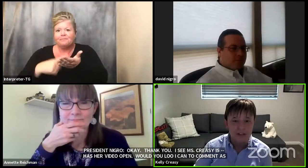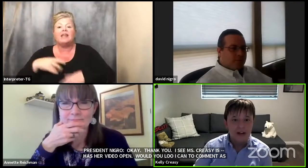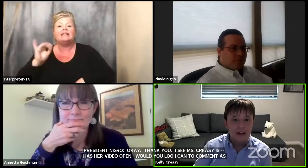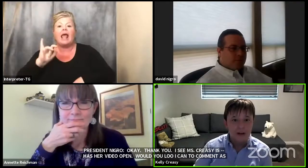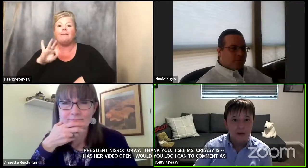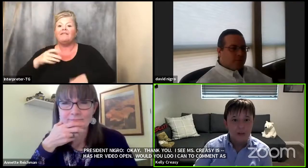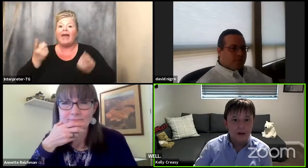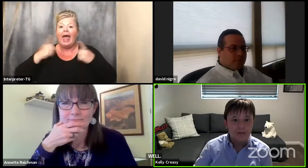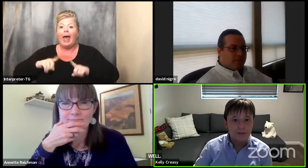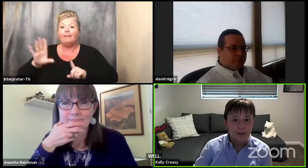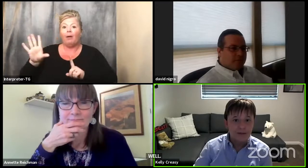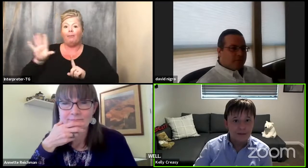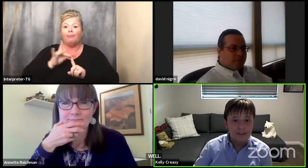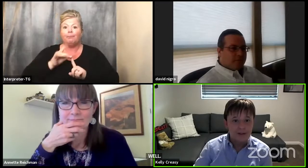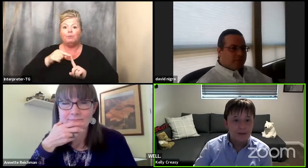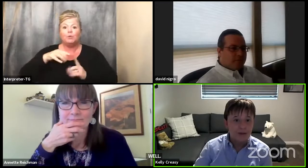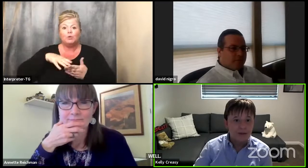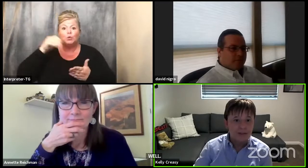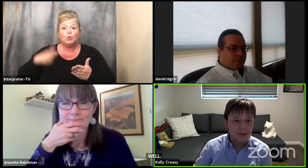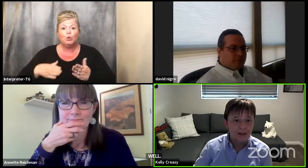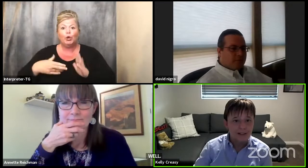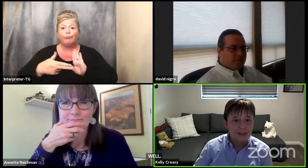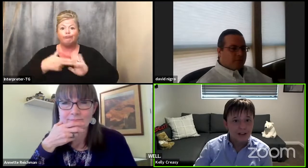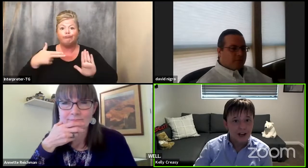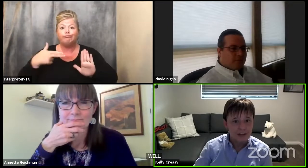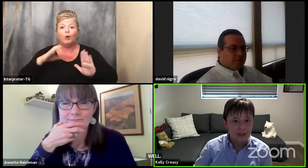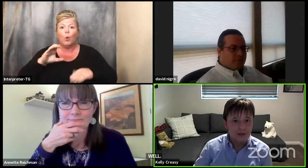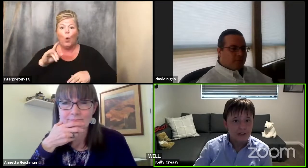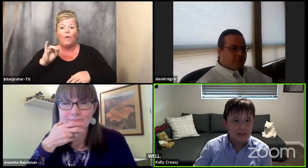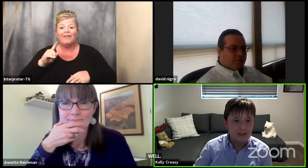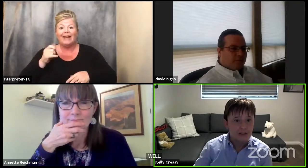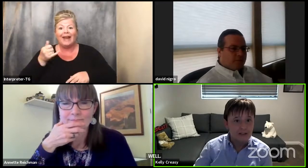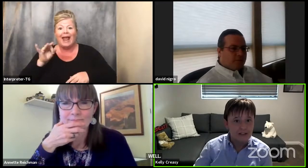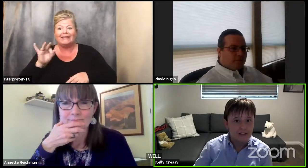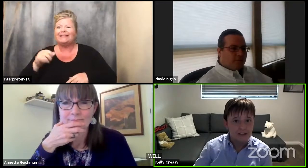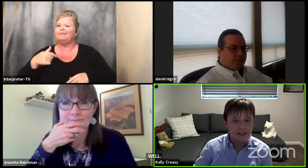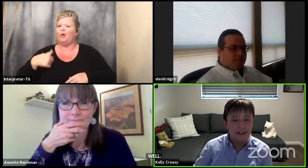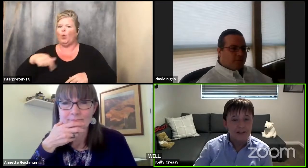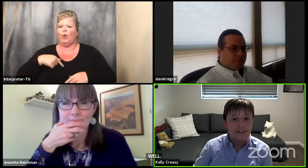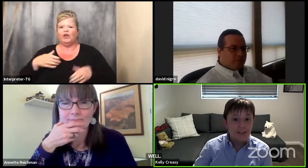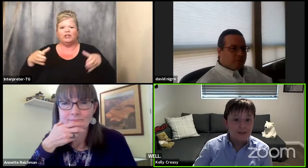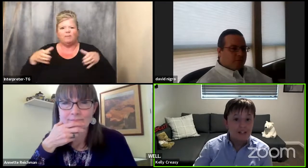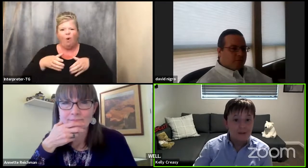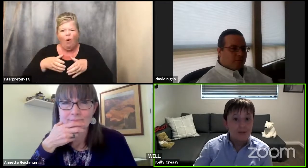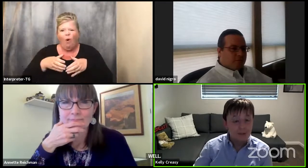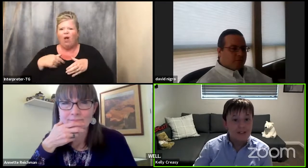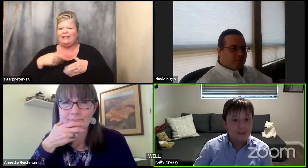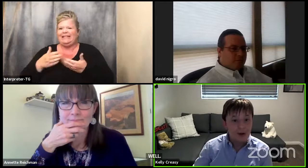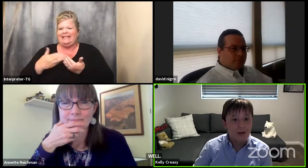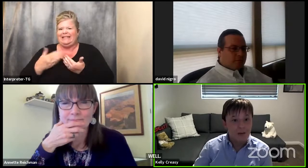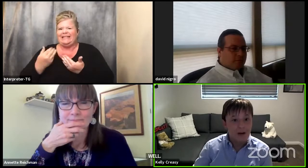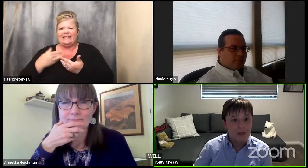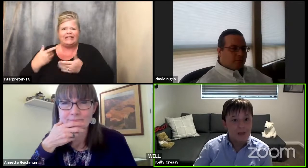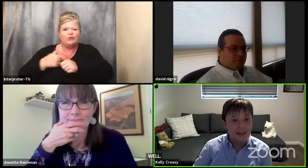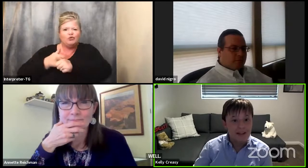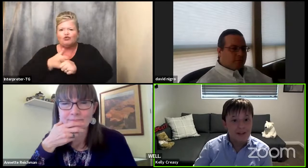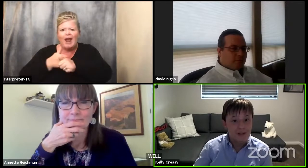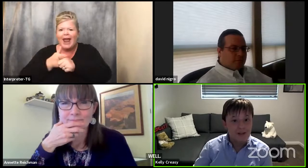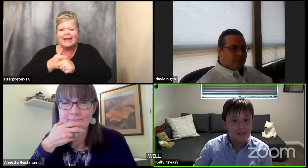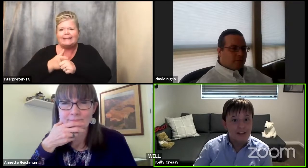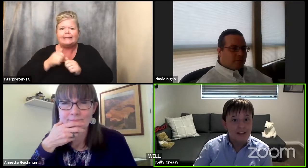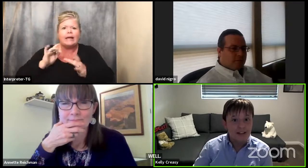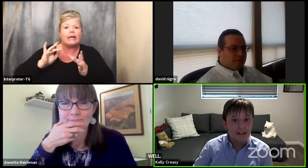students, one of the benefits is that we're really small and contact tracing is a little easier. The downside is we're really small, and probably